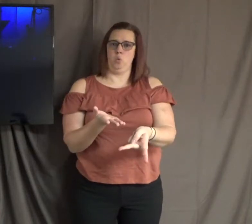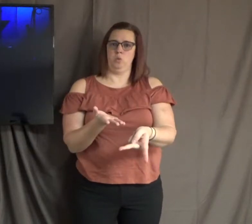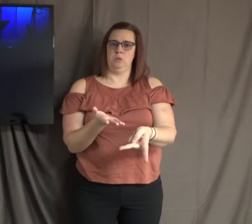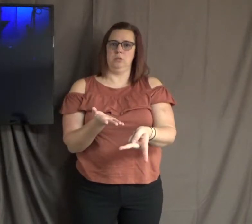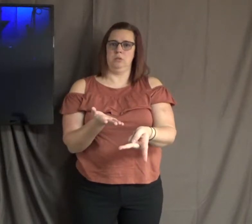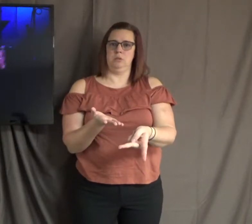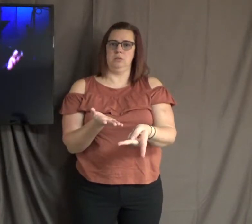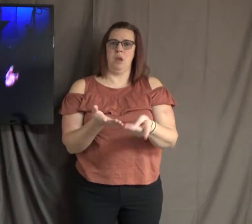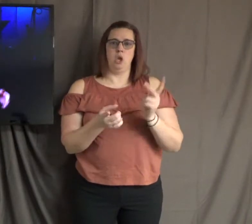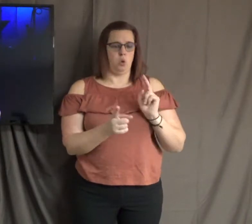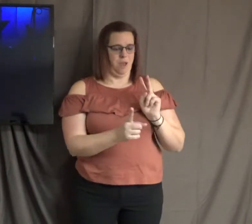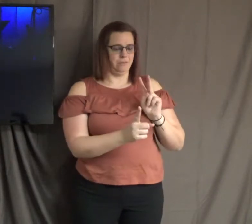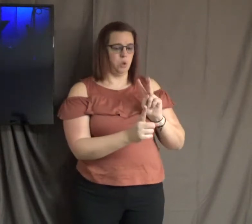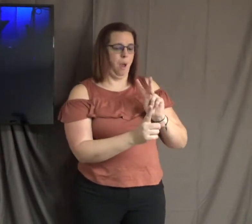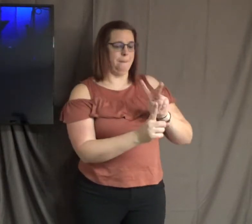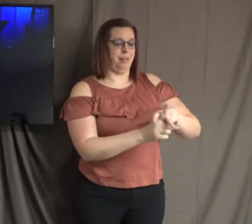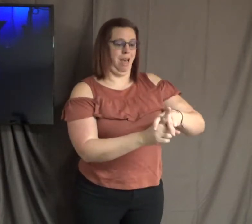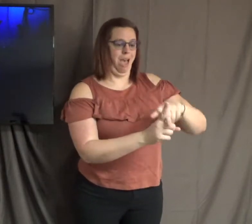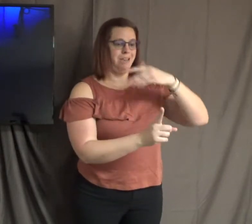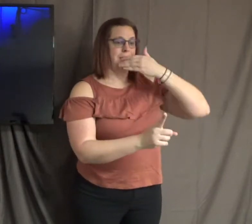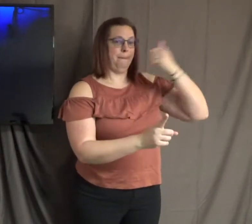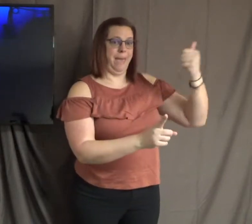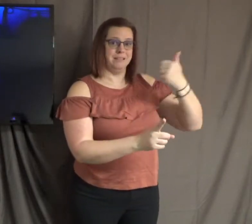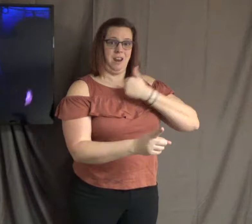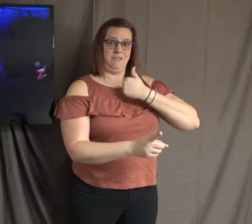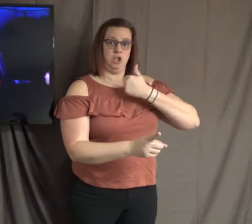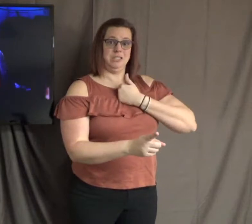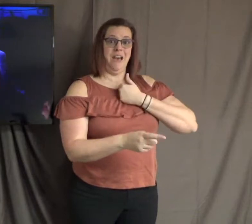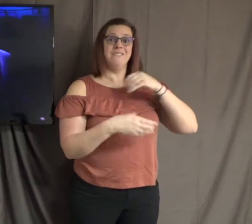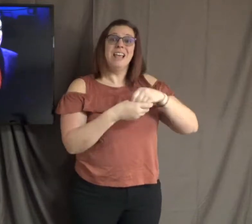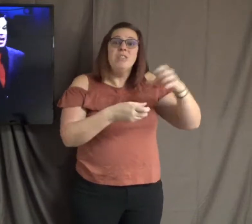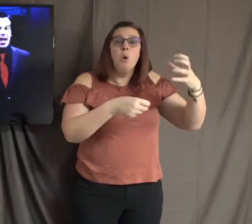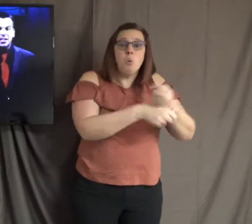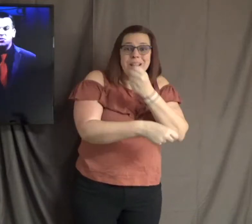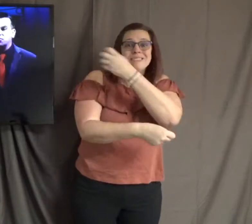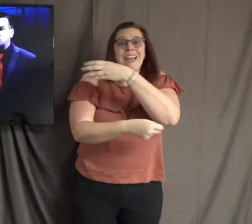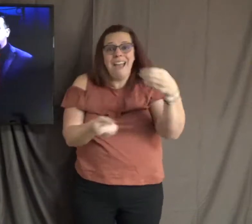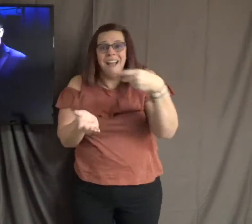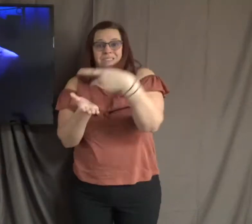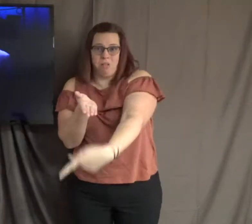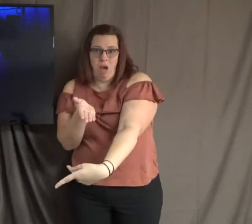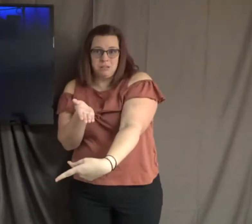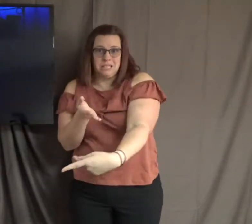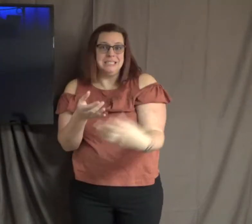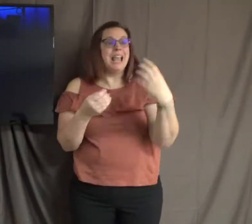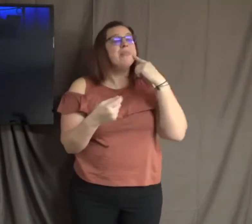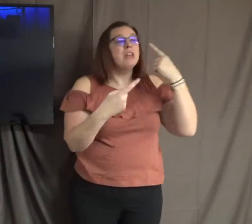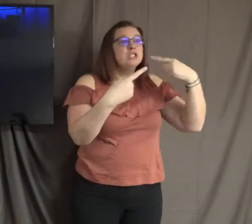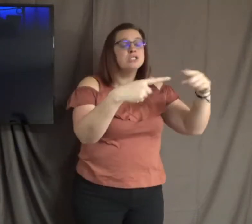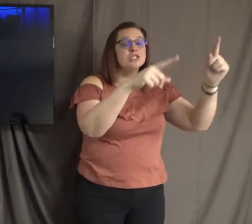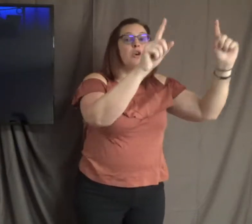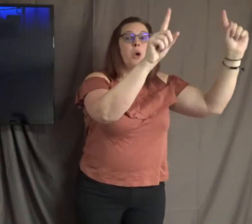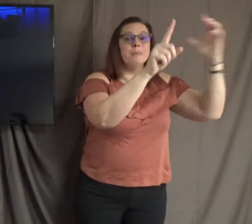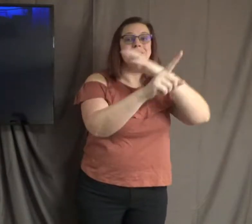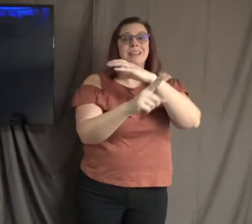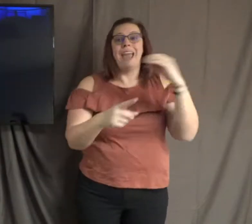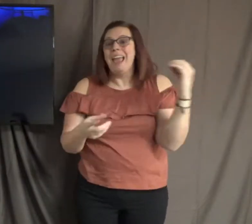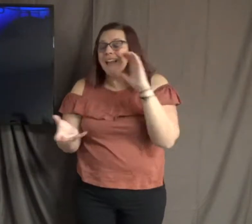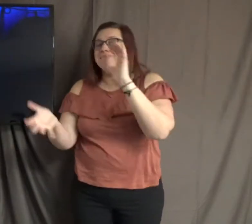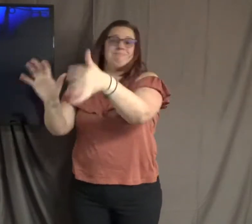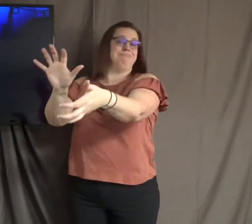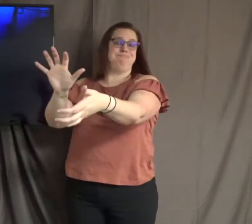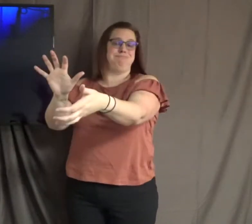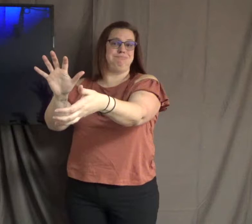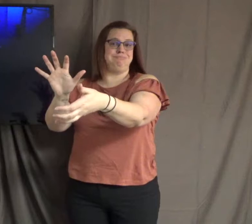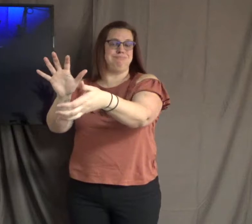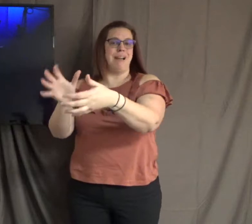yourself in your wins and in your losses, in your screw-ups and in your achievements, all leading to a